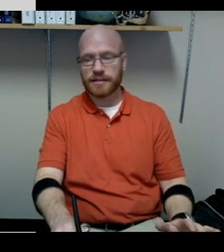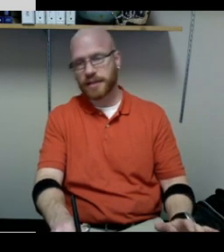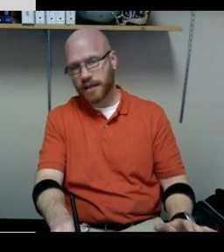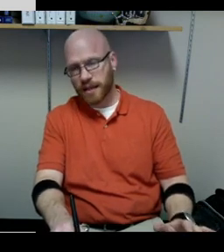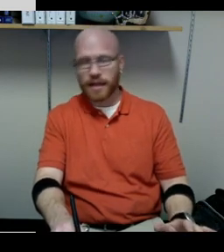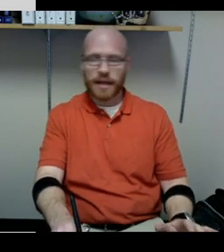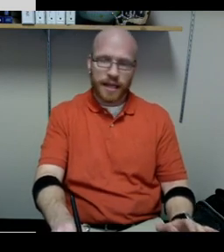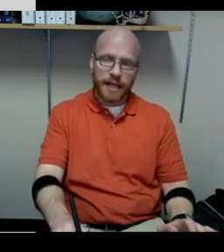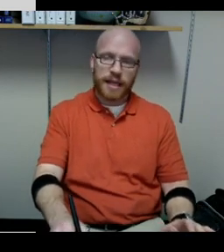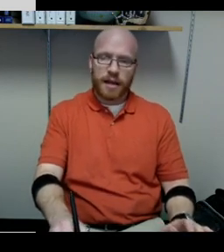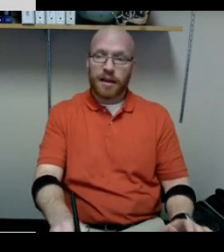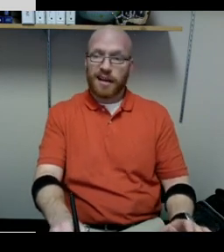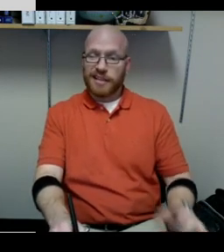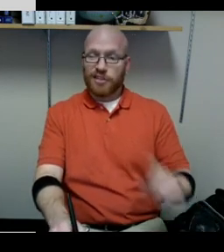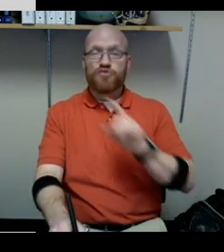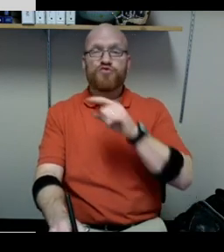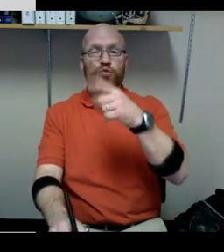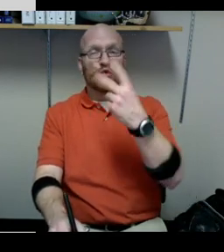minus